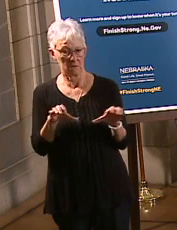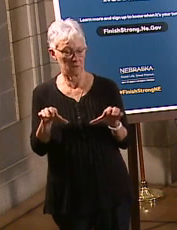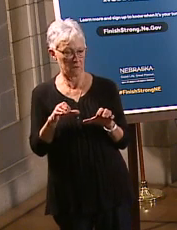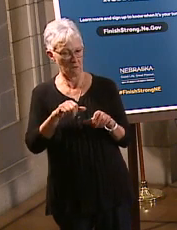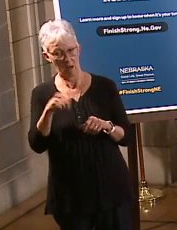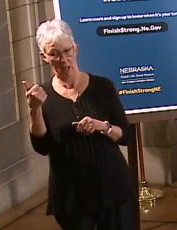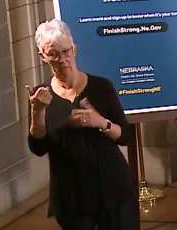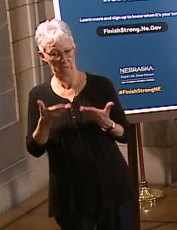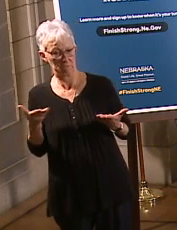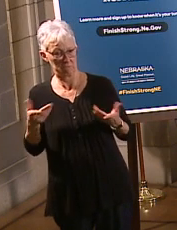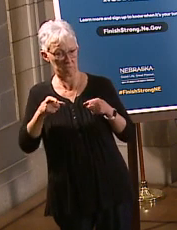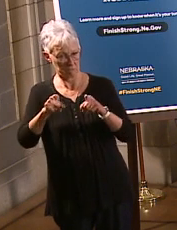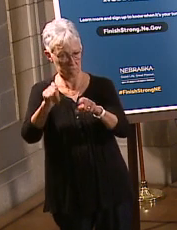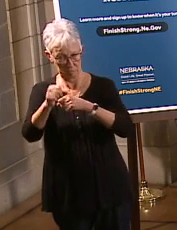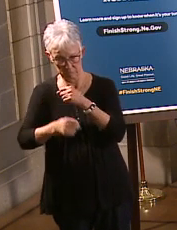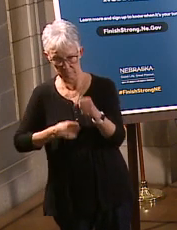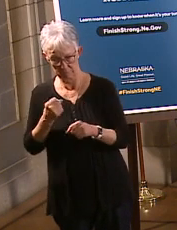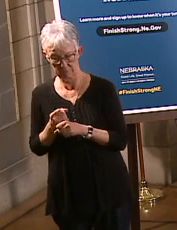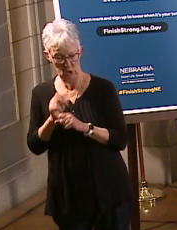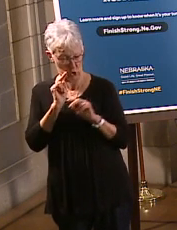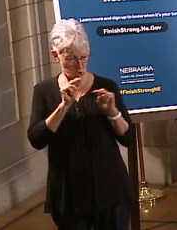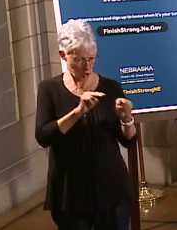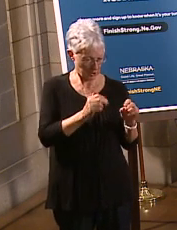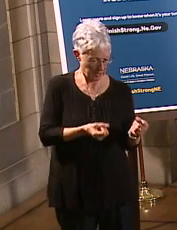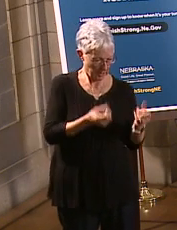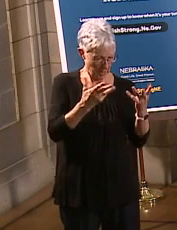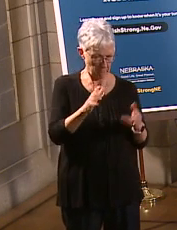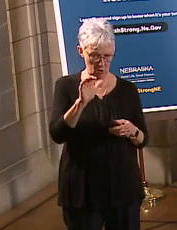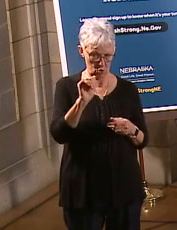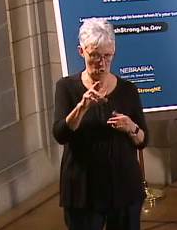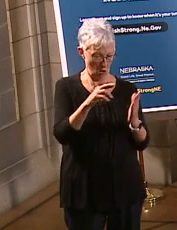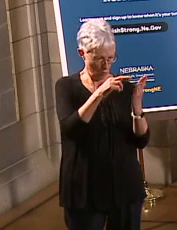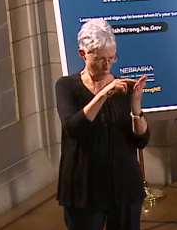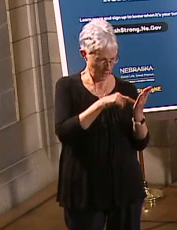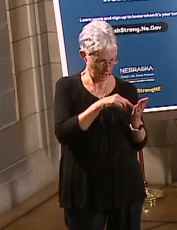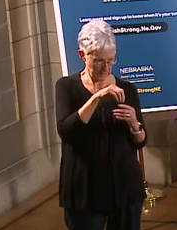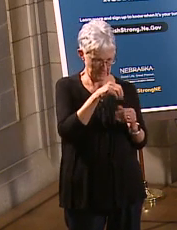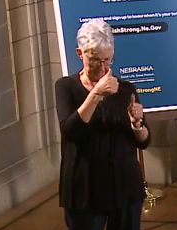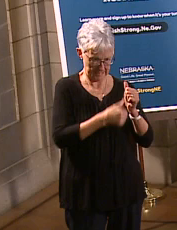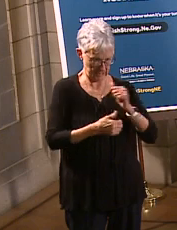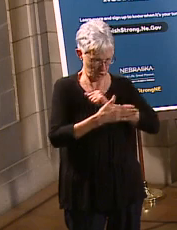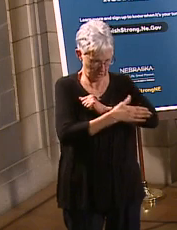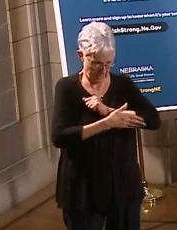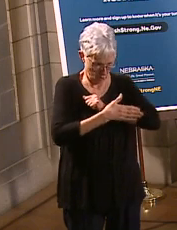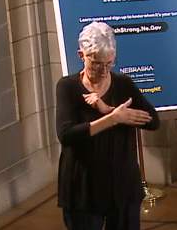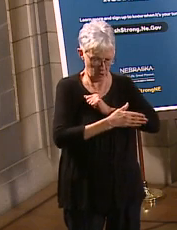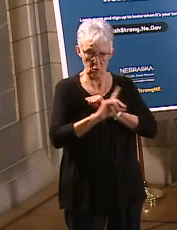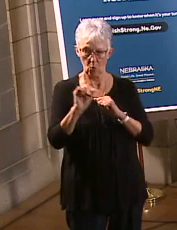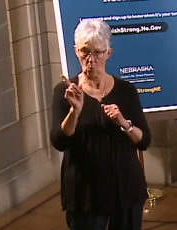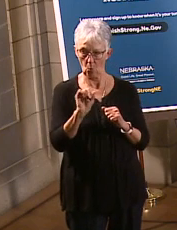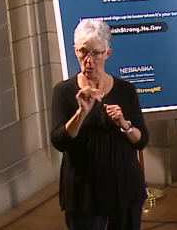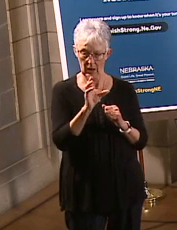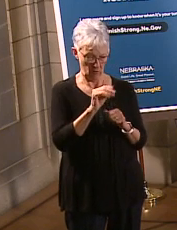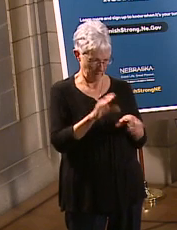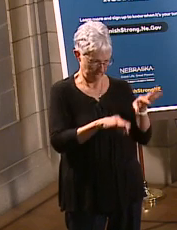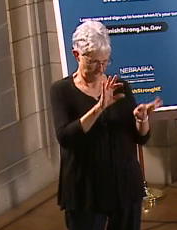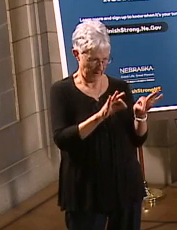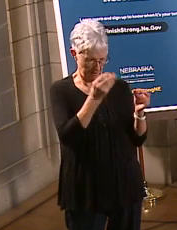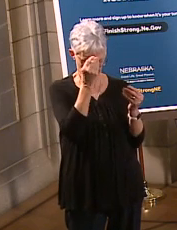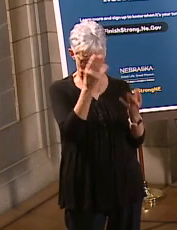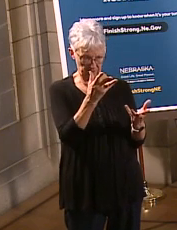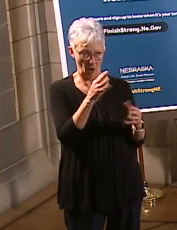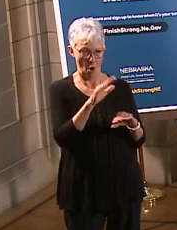year, like look up how many vehicles we have registered in each county, where they are, and access all kinds of